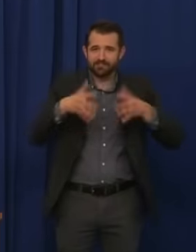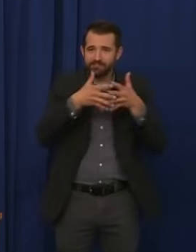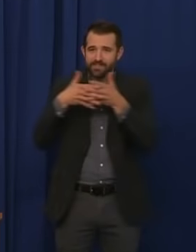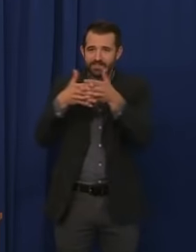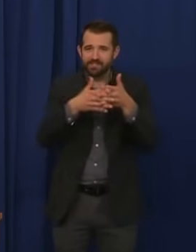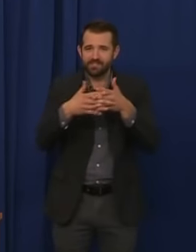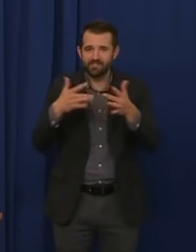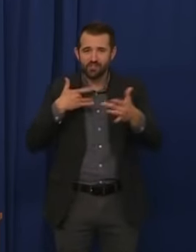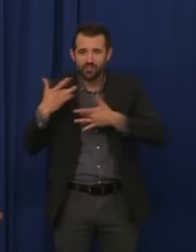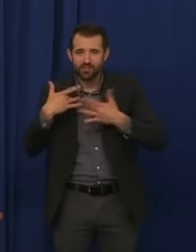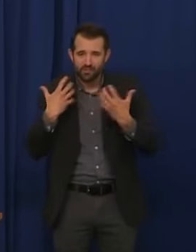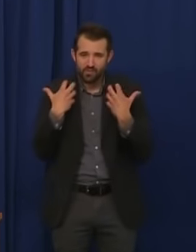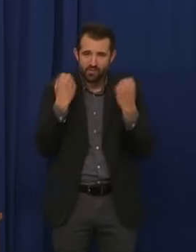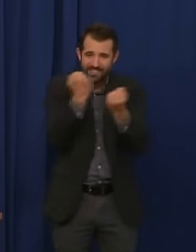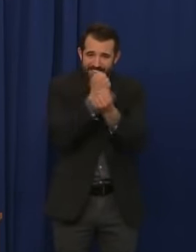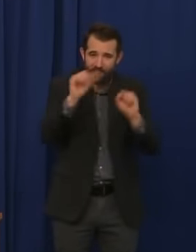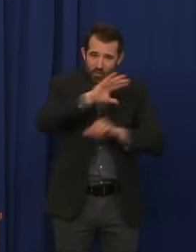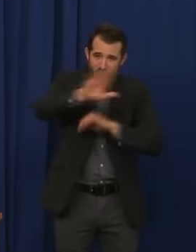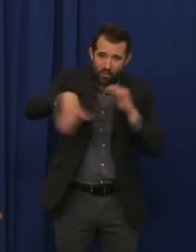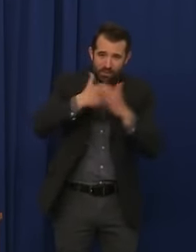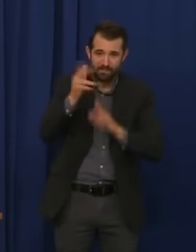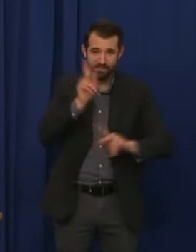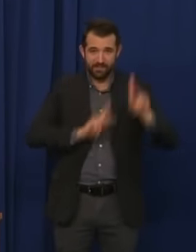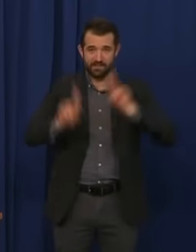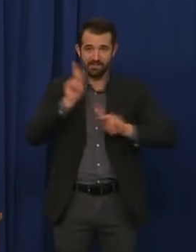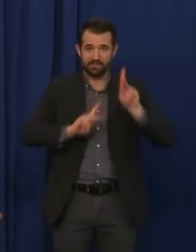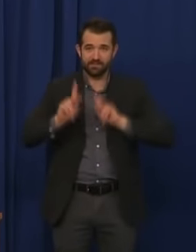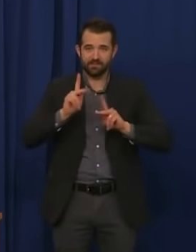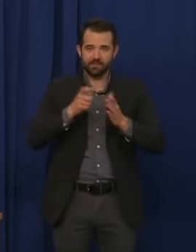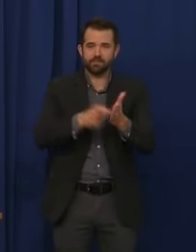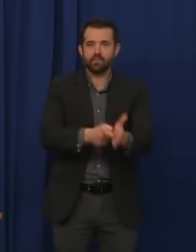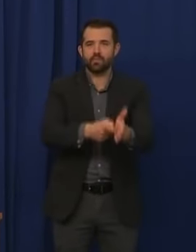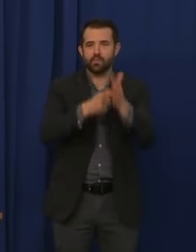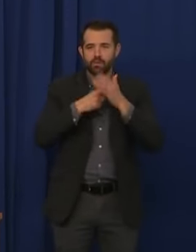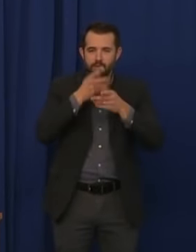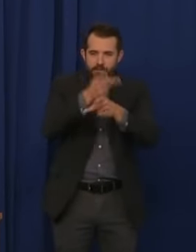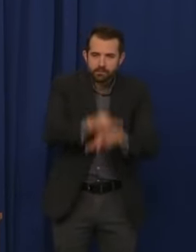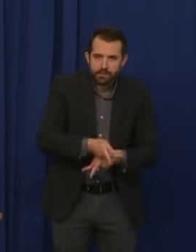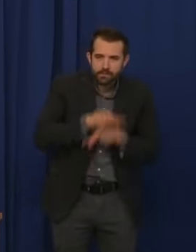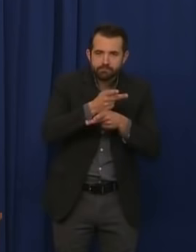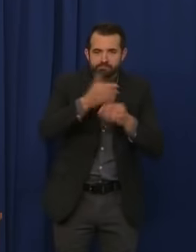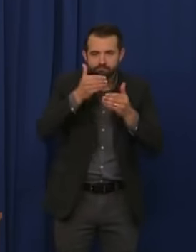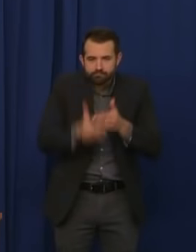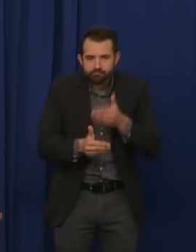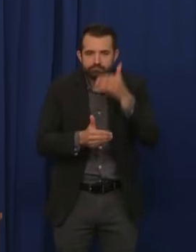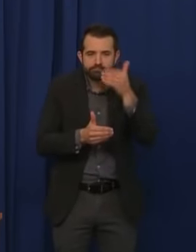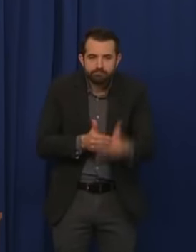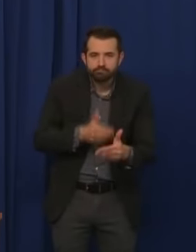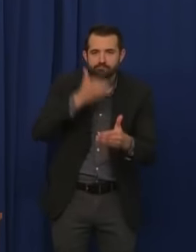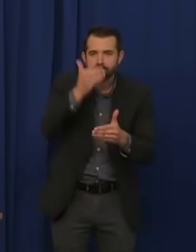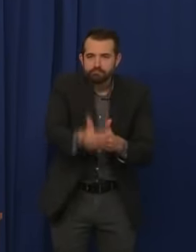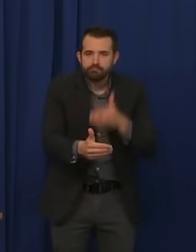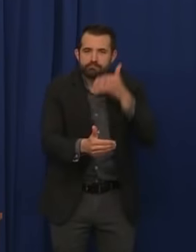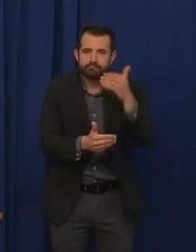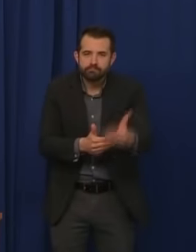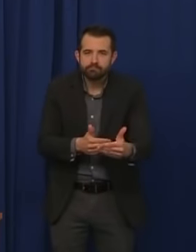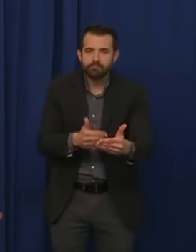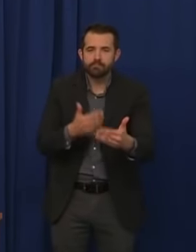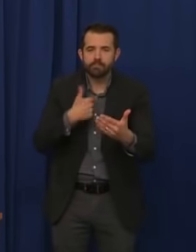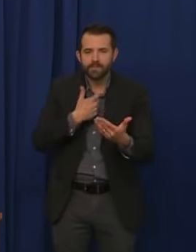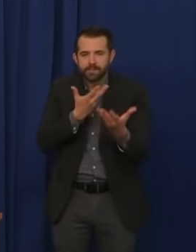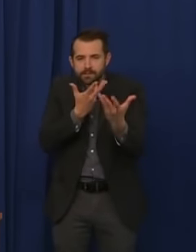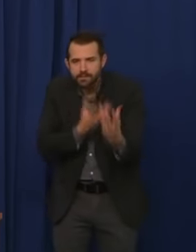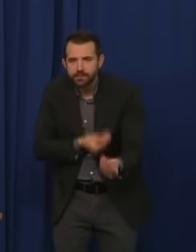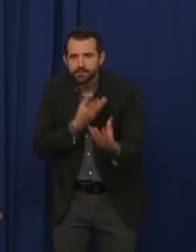all citizens, that we take measured steps, that we act with compassion, that we tread with